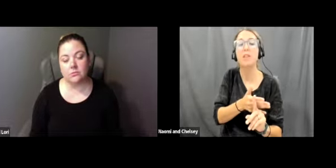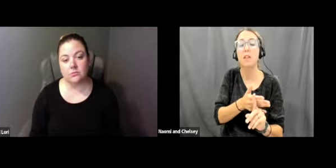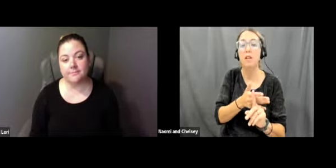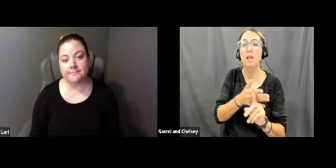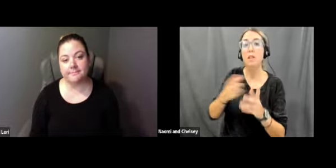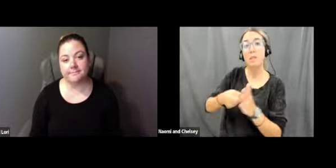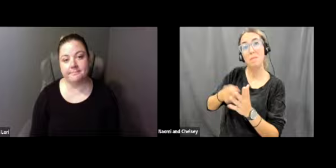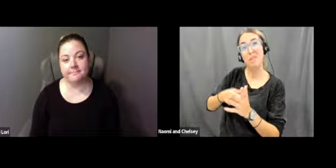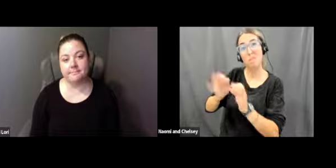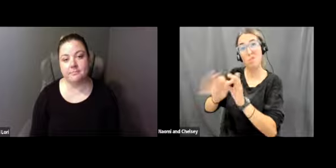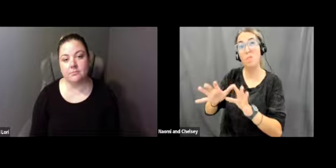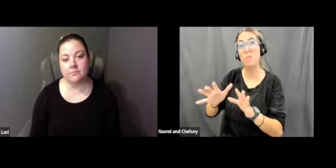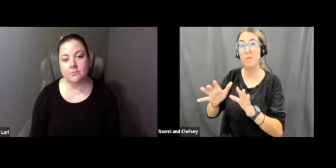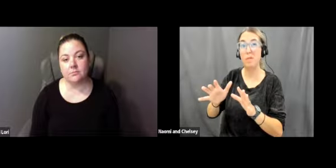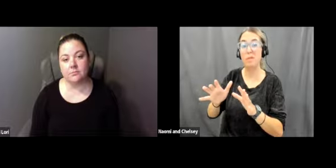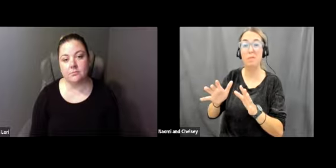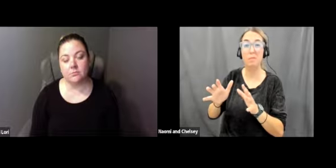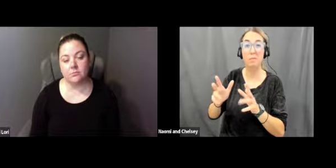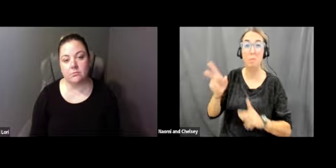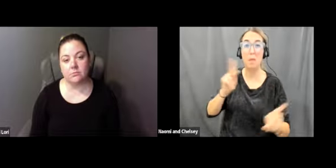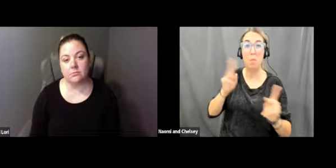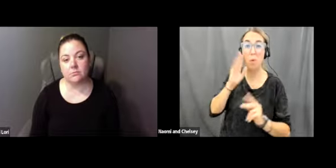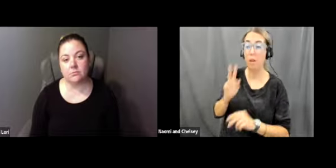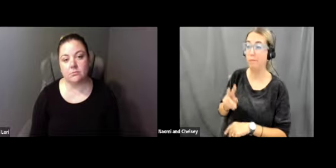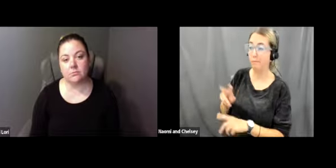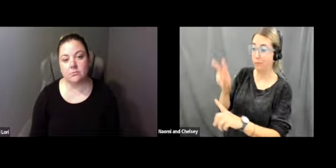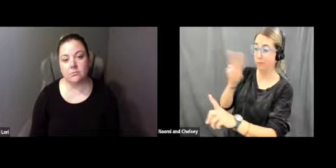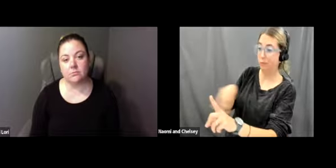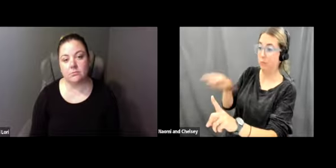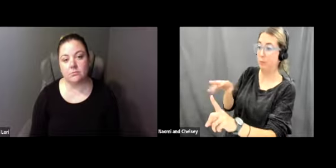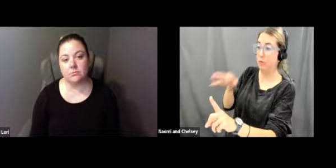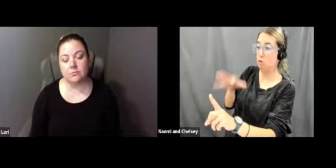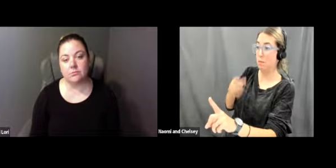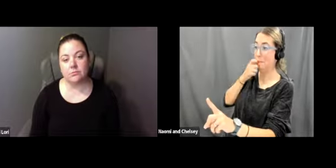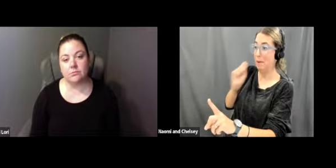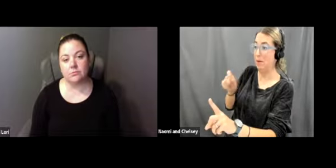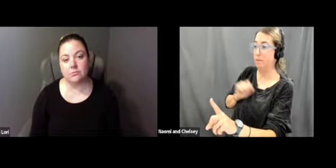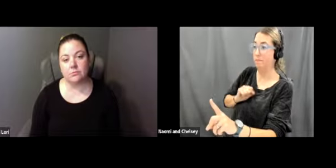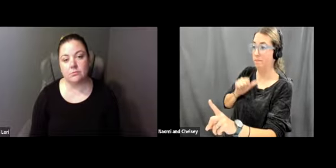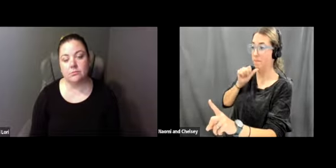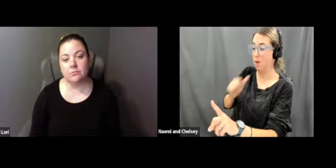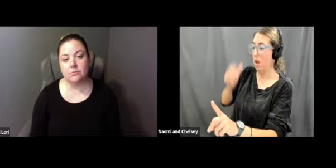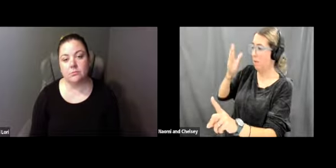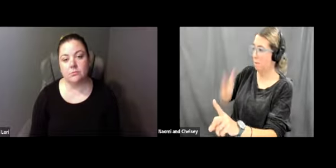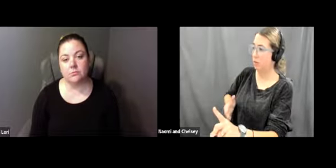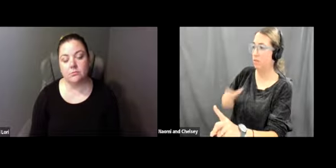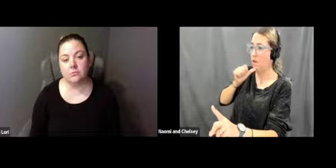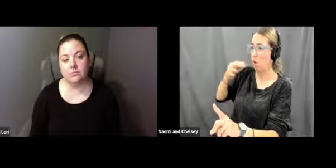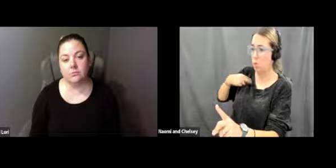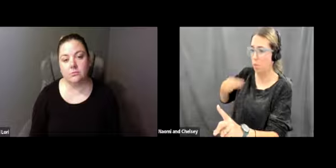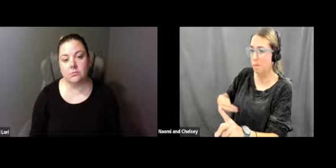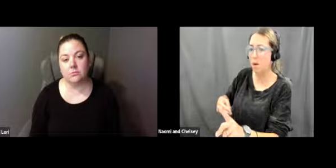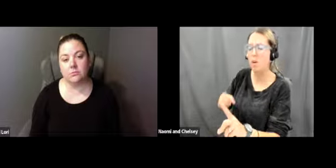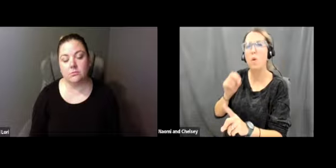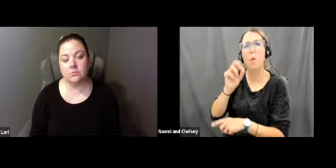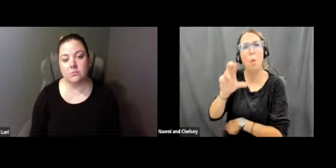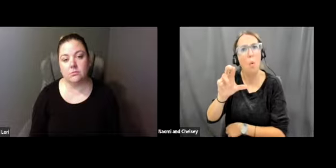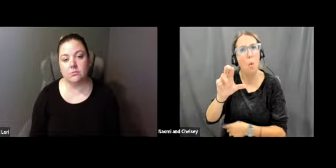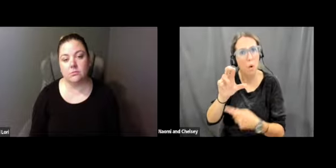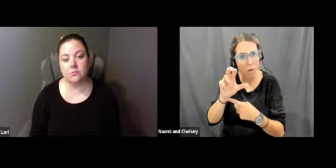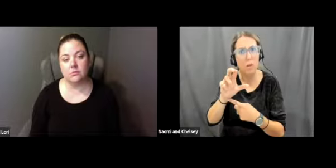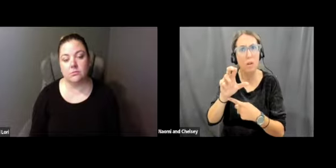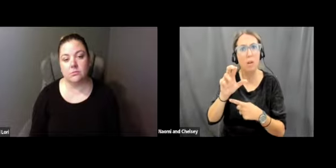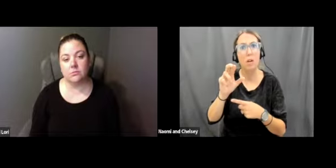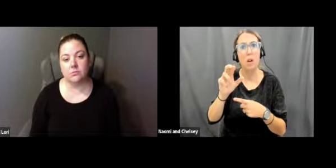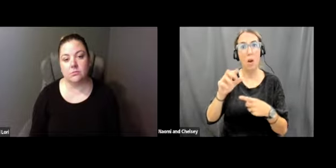people, but perhaps as just facilitators, or we impose these things on ourselves where we believe that we can't take up